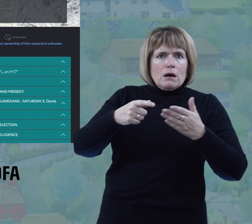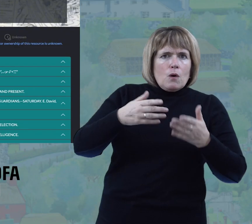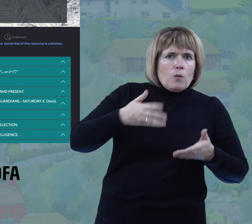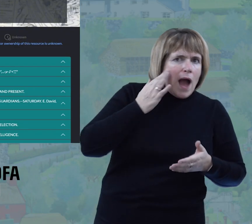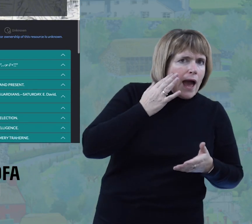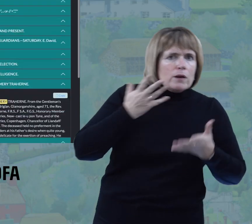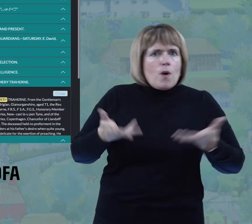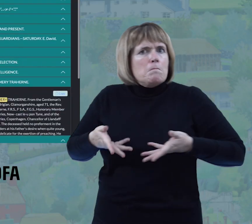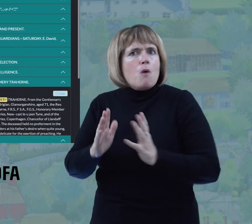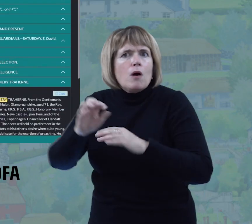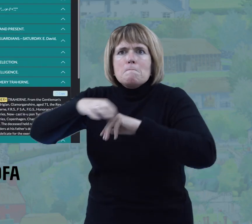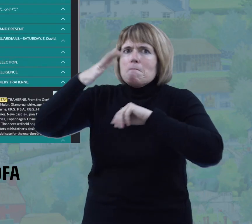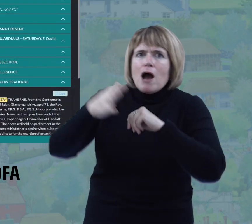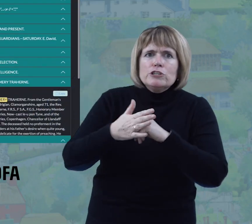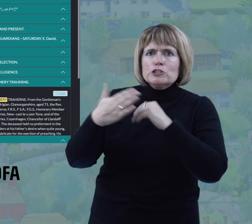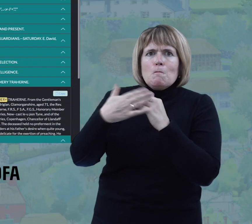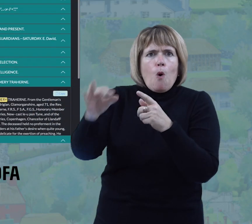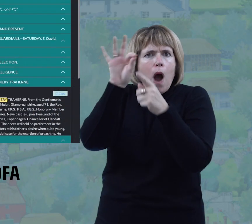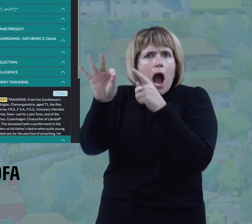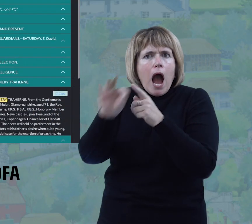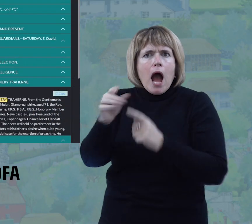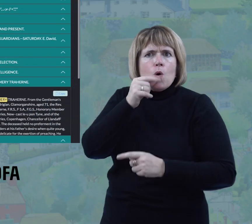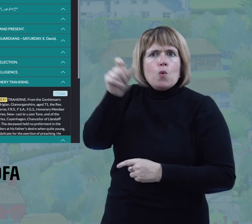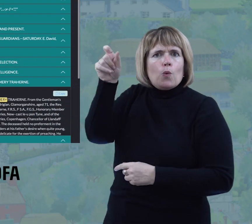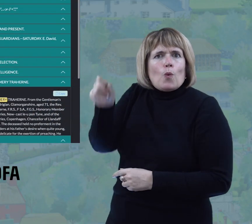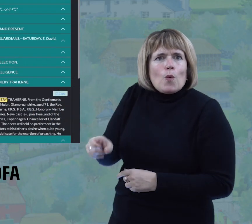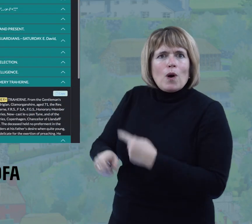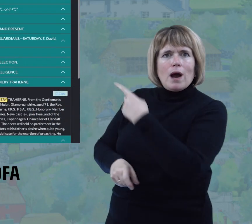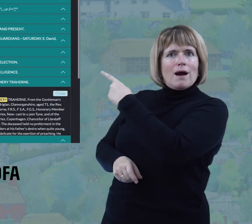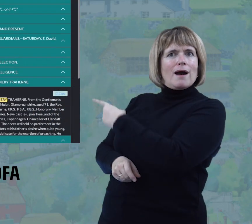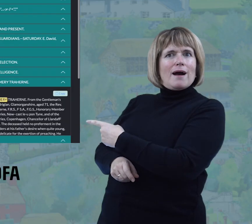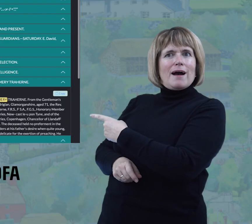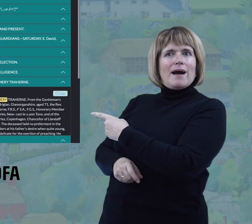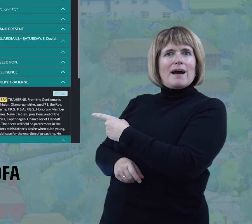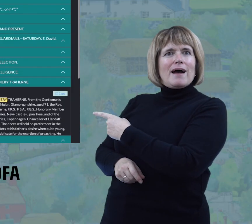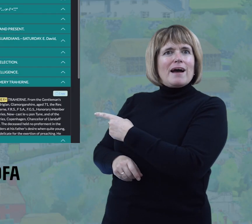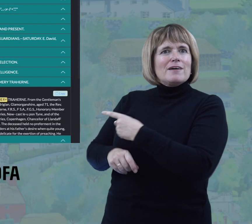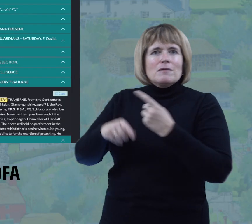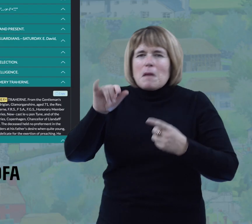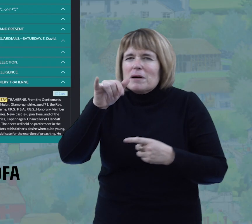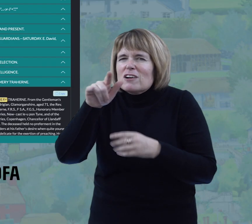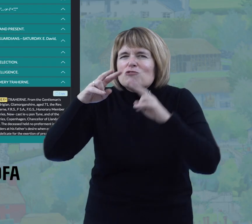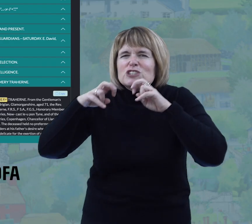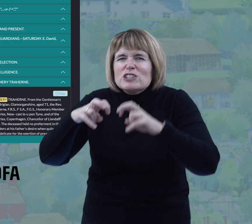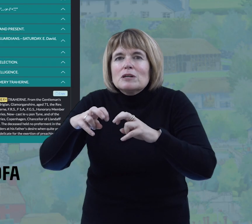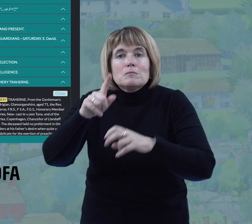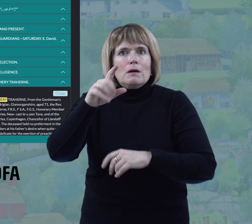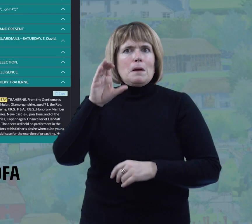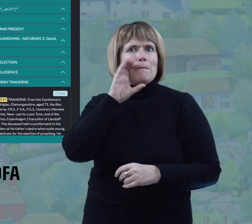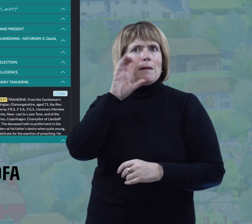and where he was born, his marriage and much more. You may not find out as much detail for your search, but